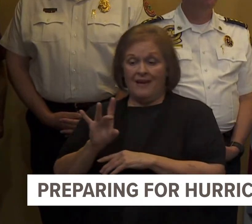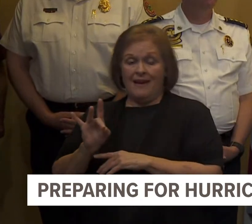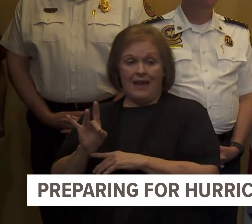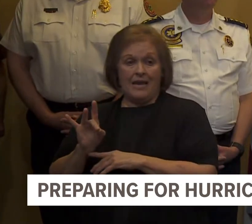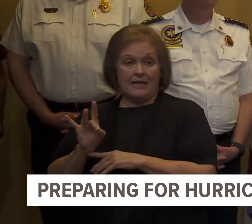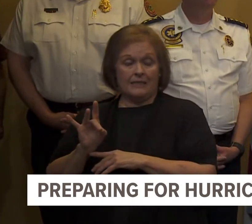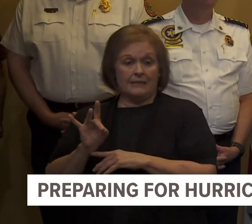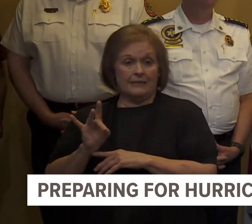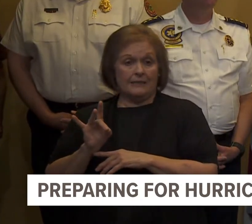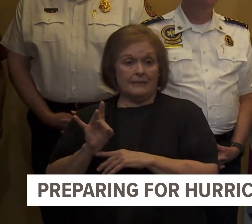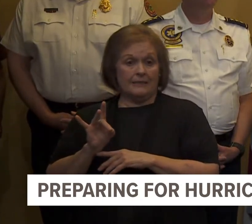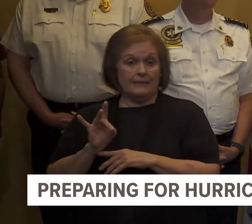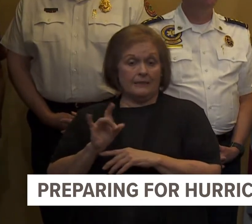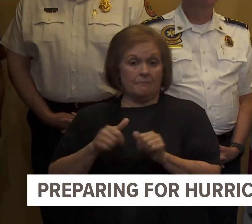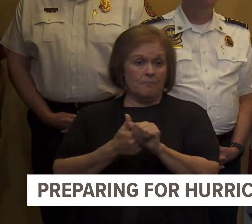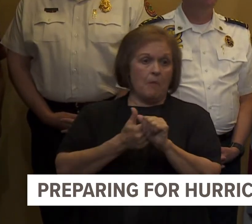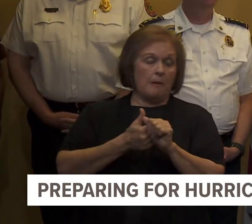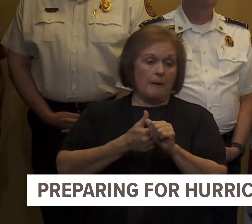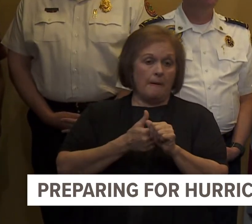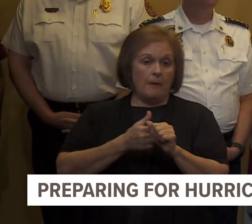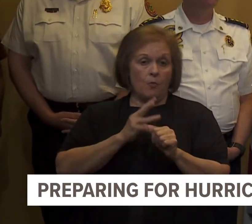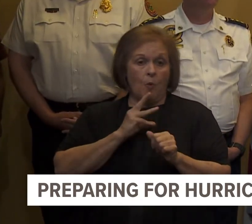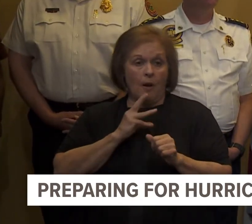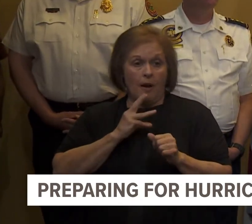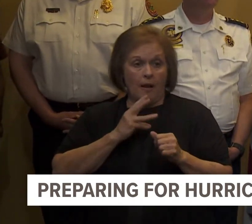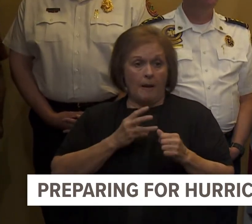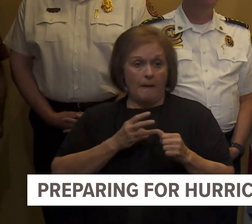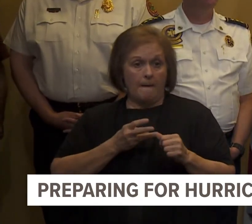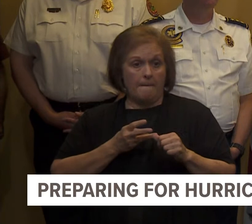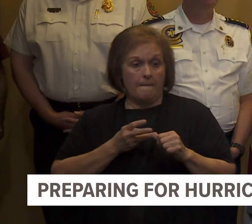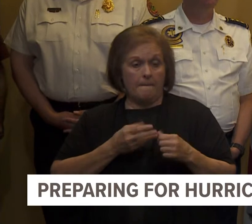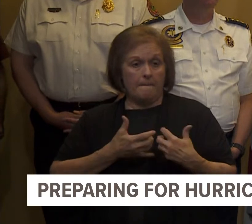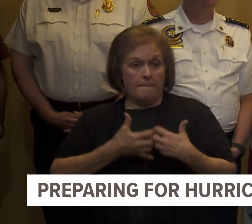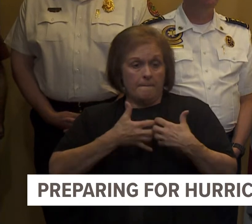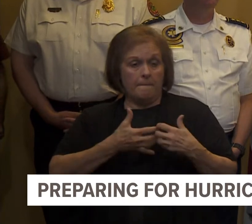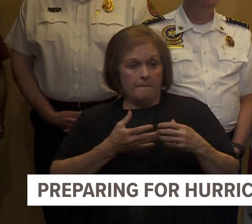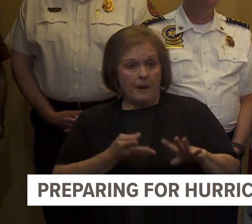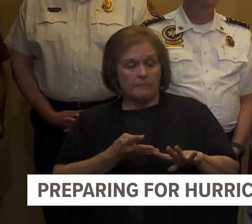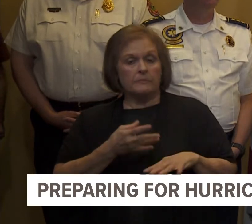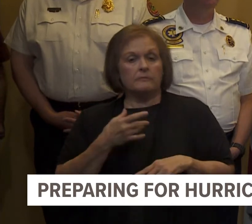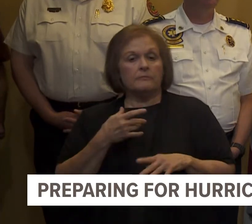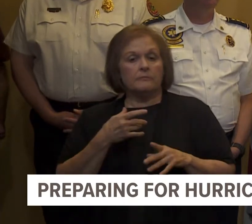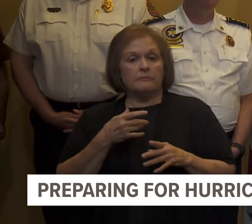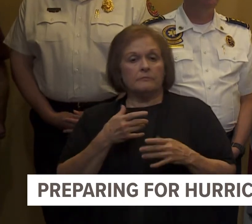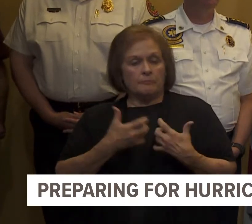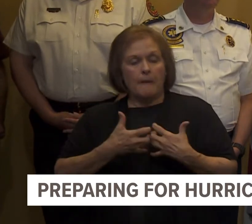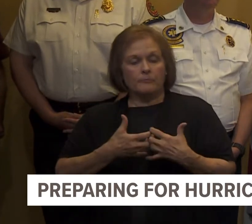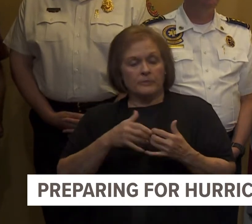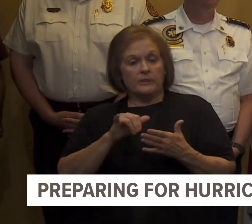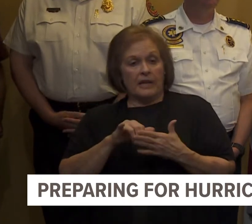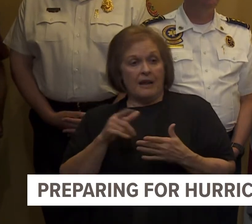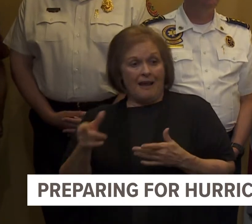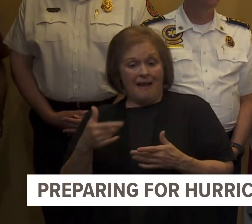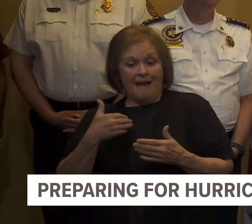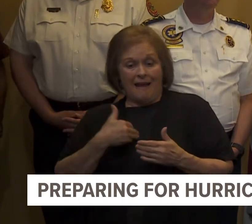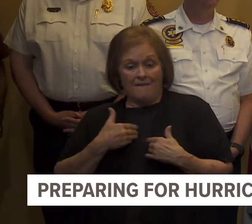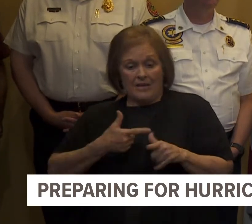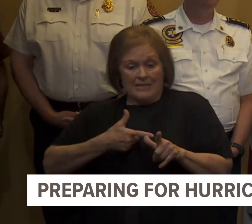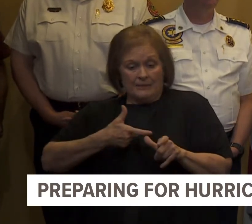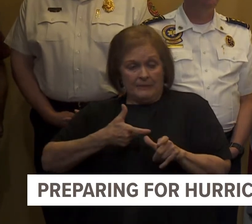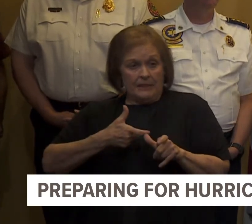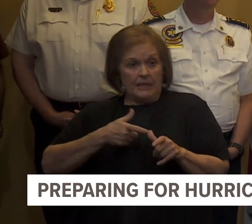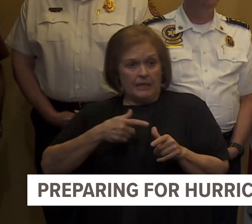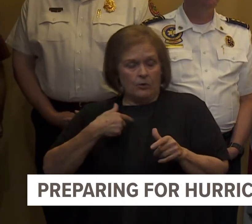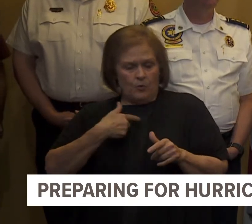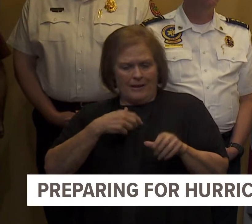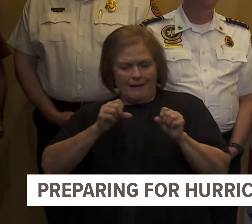potable water pumps, and those obviously are now more reliable. They have a variable speed, allowing us to